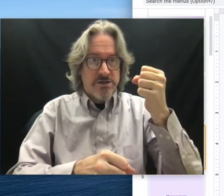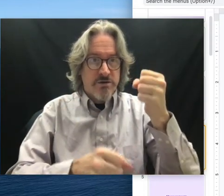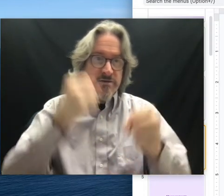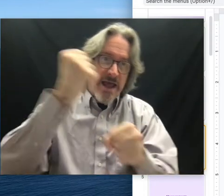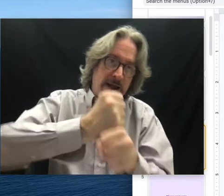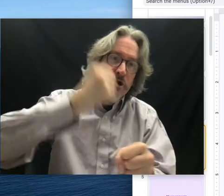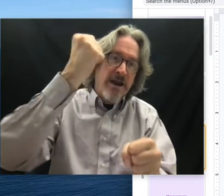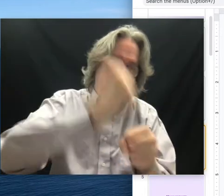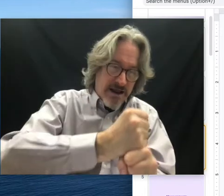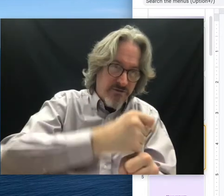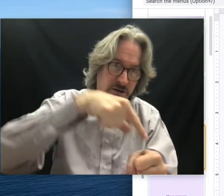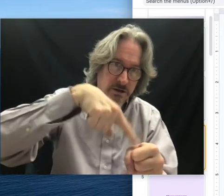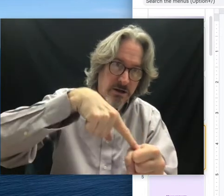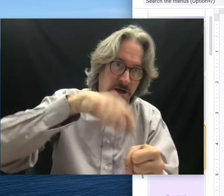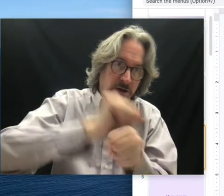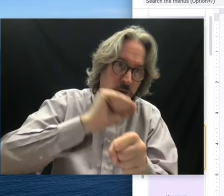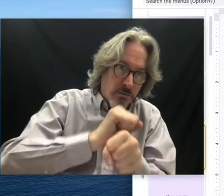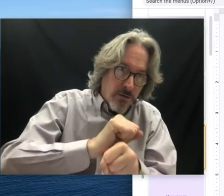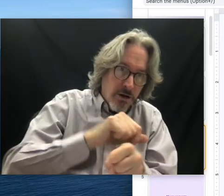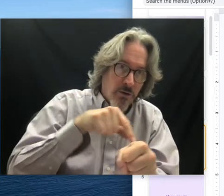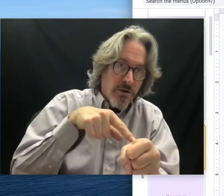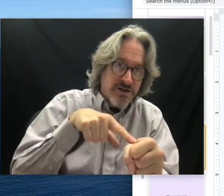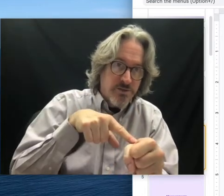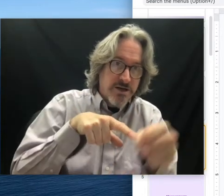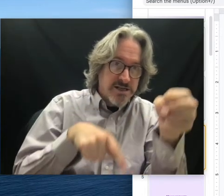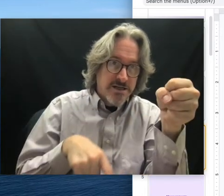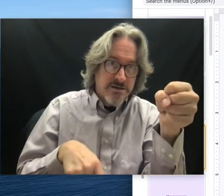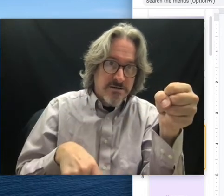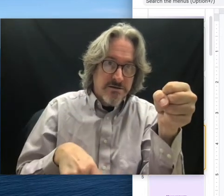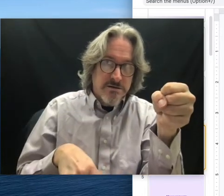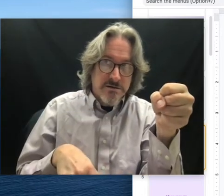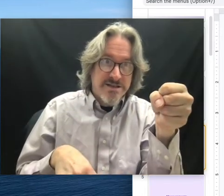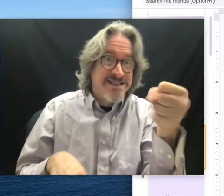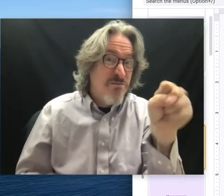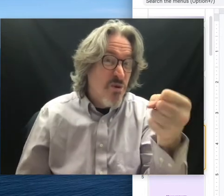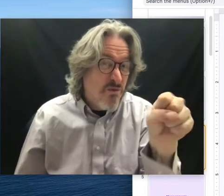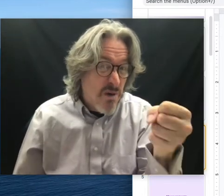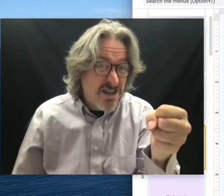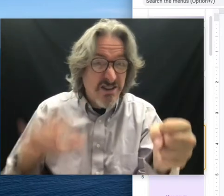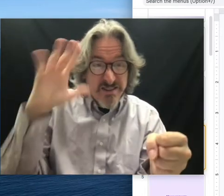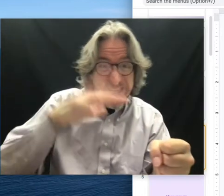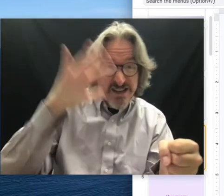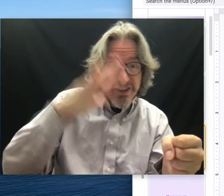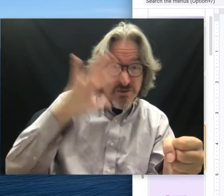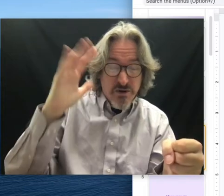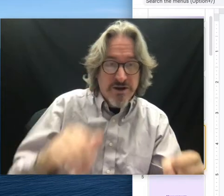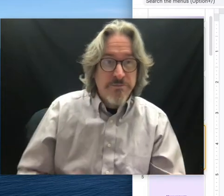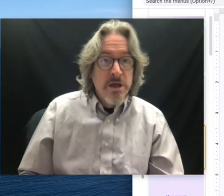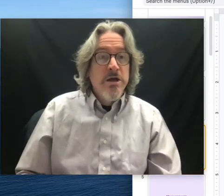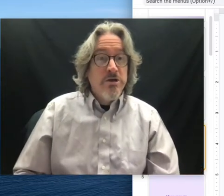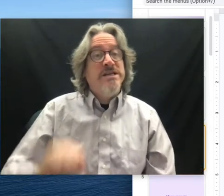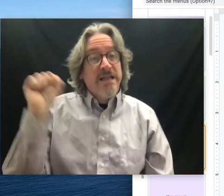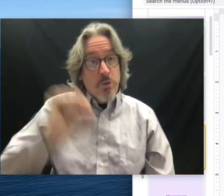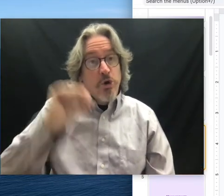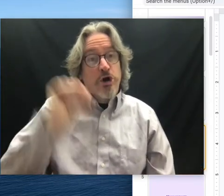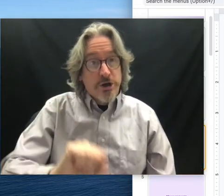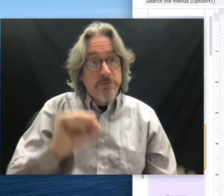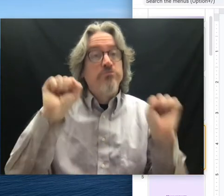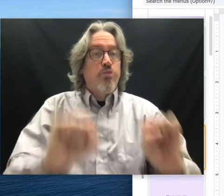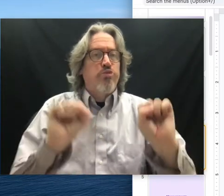the sort of hammer and anvil where this one doesn't move much, then this does all the moving. You see